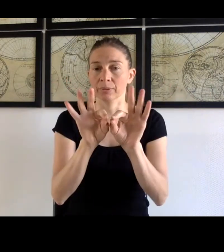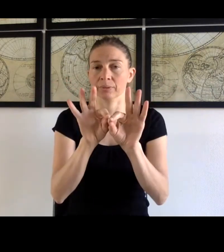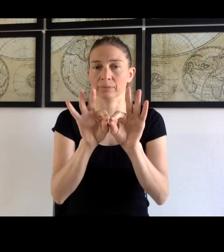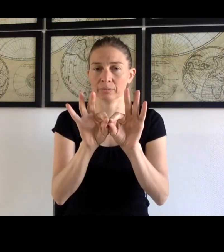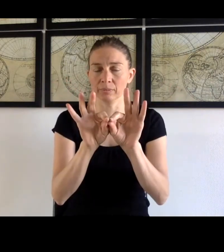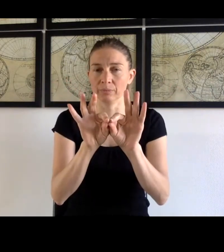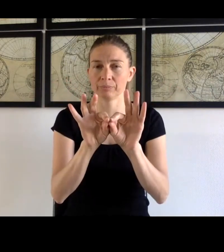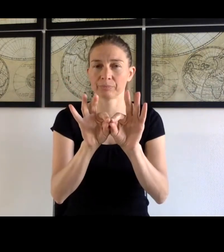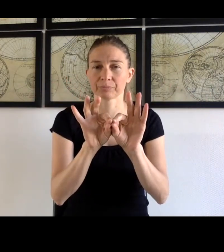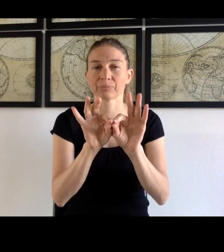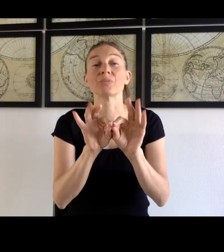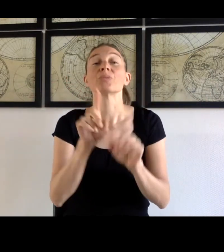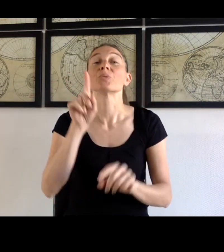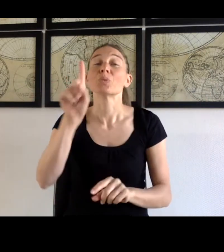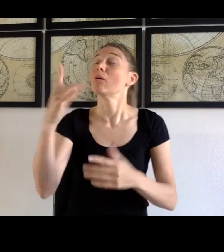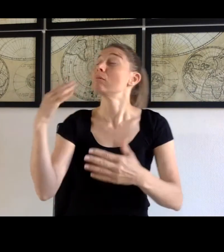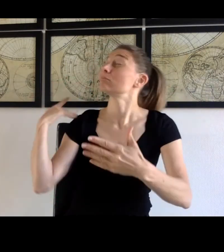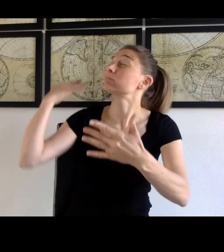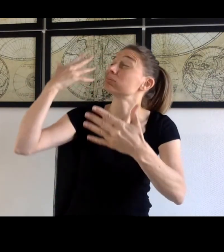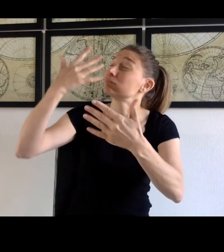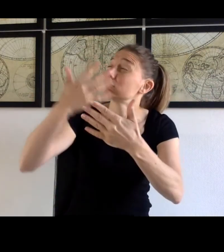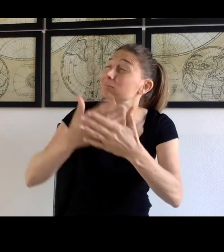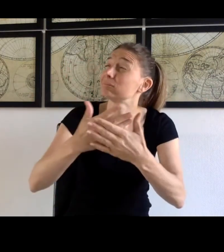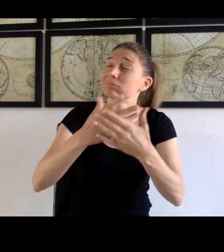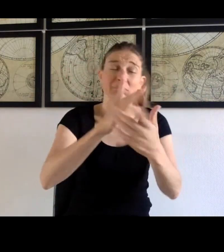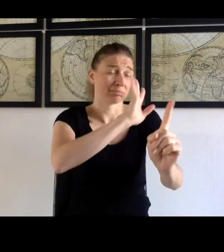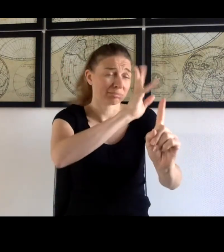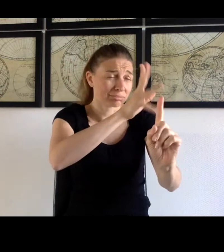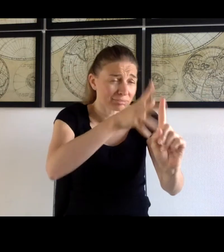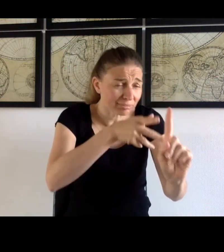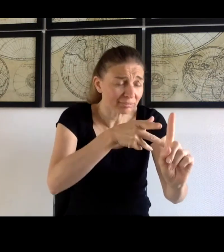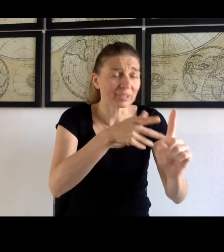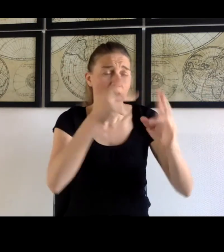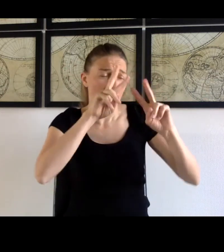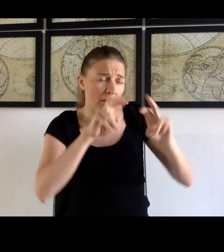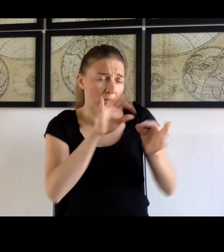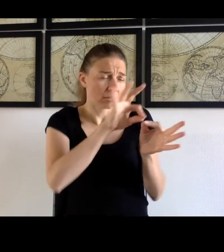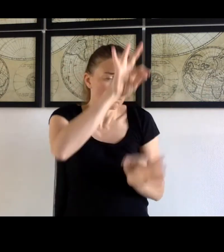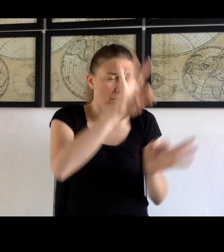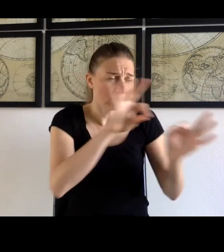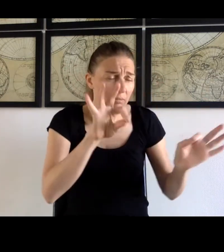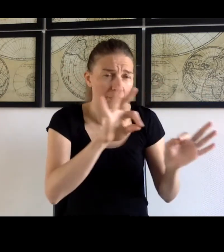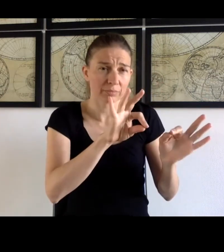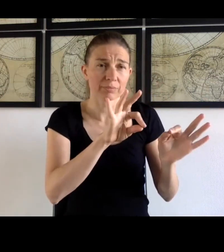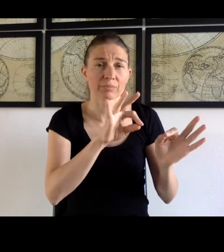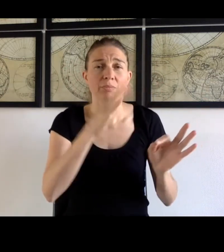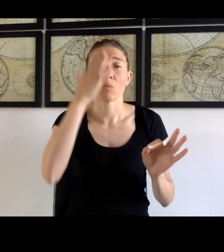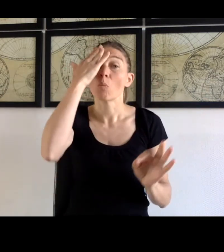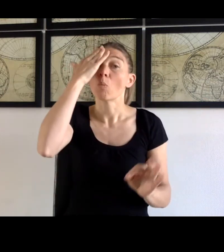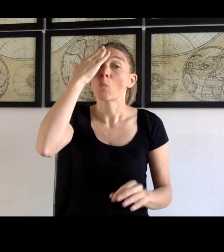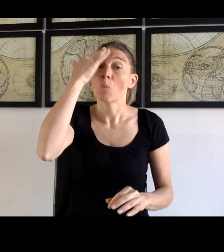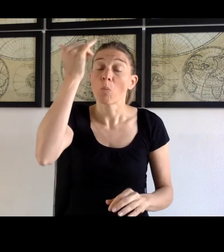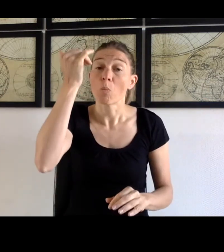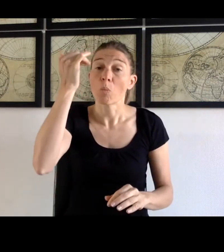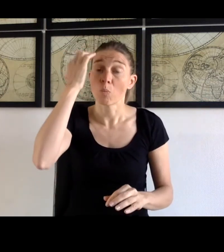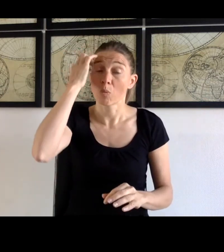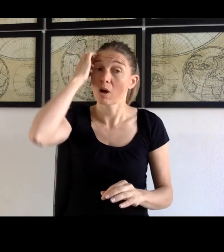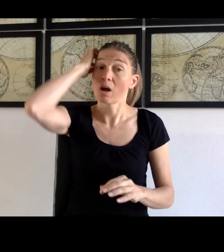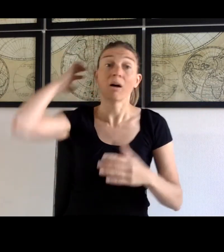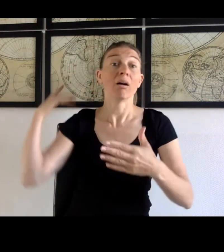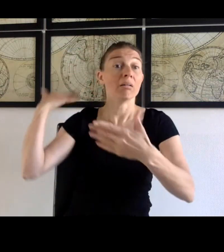the way in which we have been doing things. That means separating ourselves from processes that were based only in the analysis of the